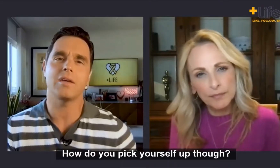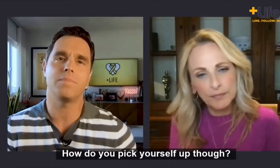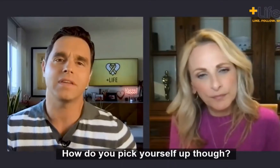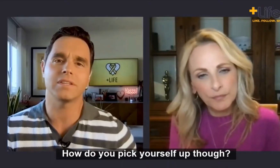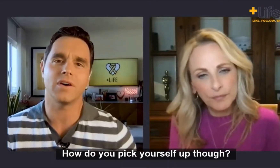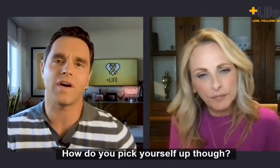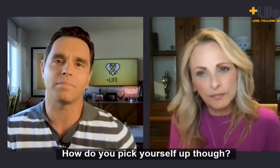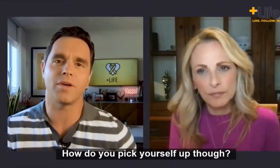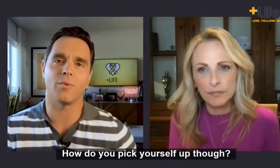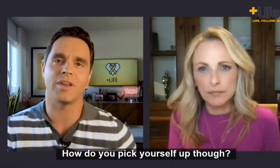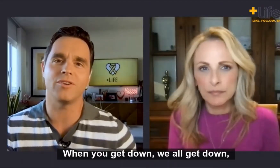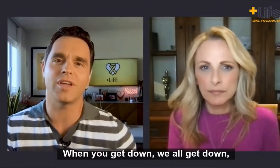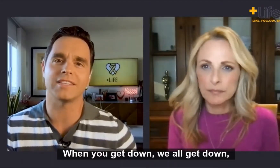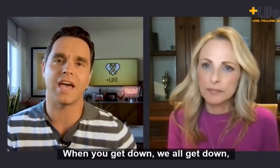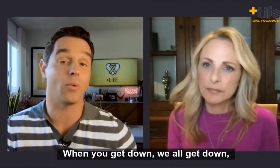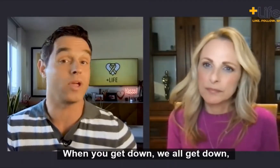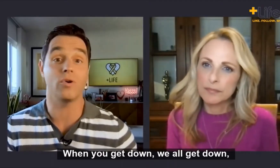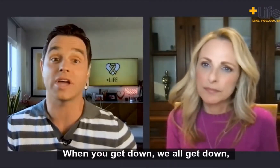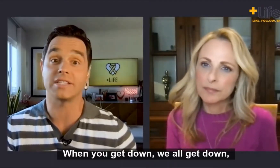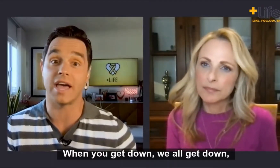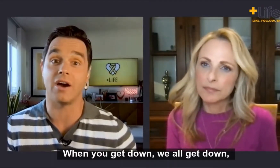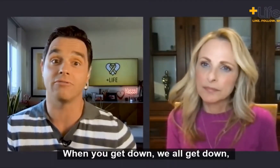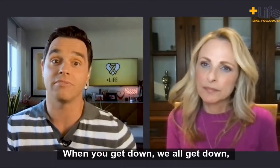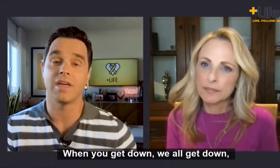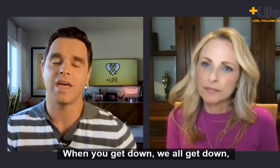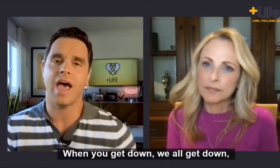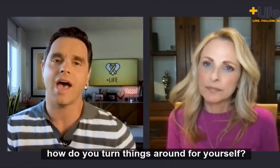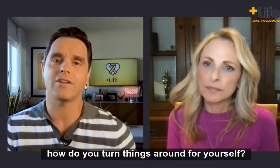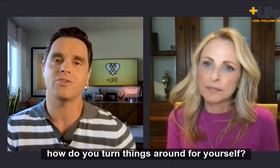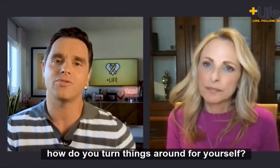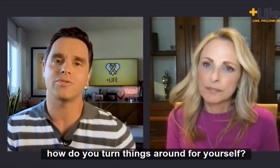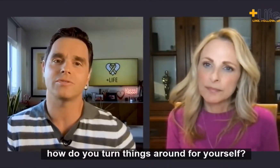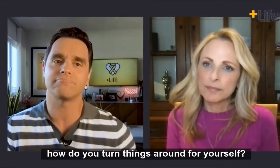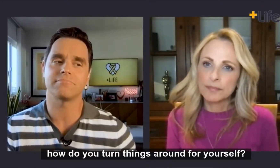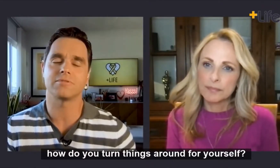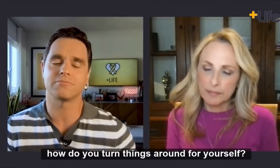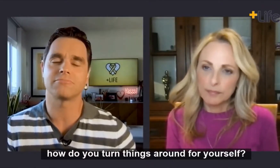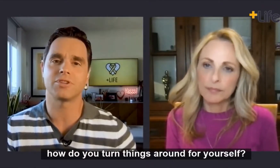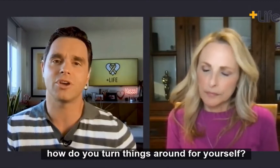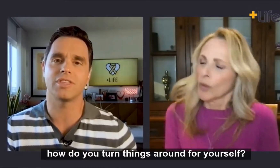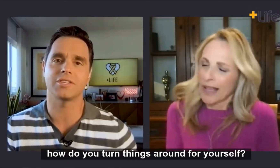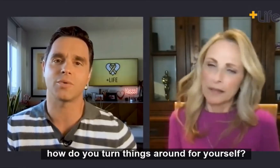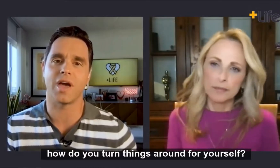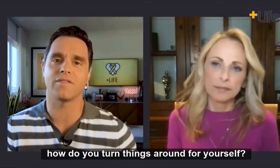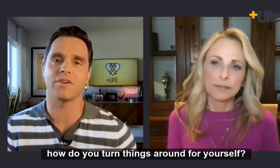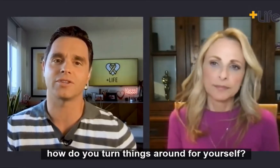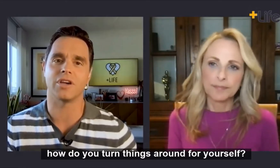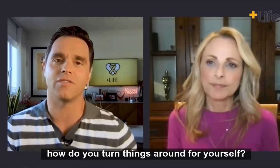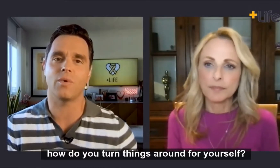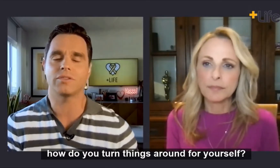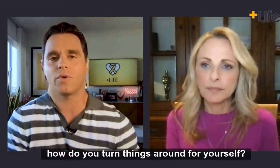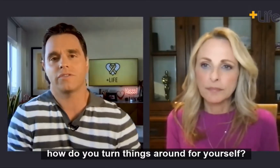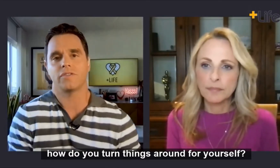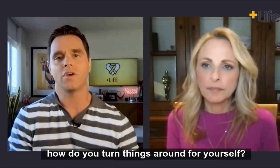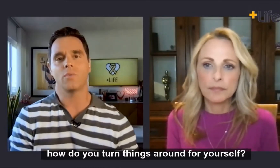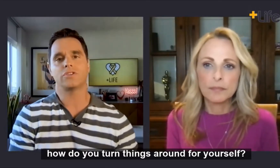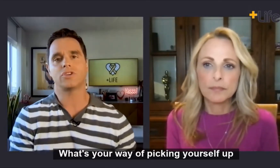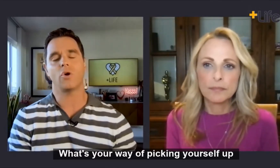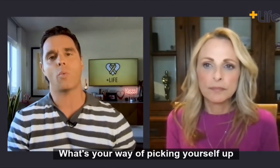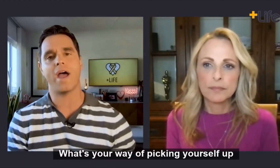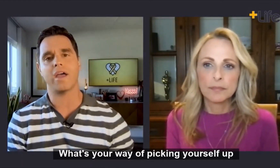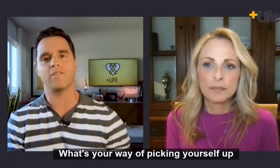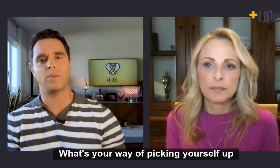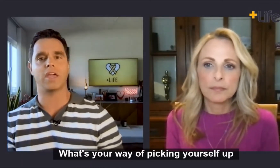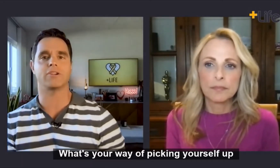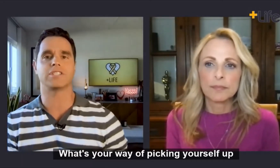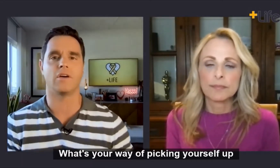How do you pick yourself up, though? When you get down, we all get down. How do you turn things around for yourself? What's your